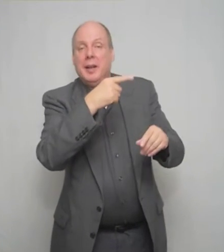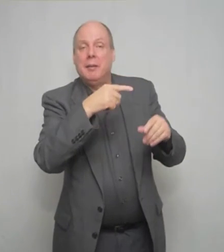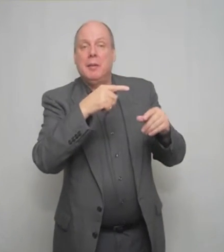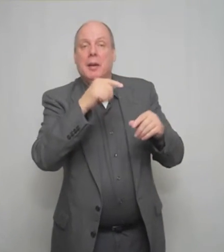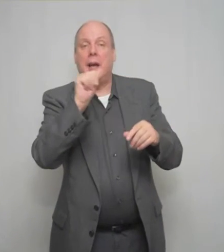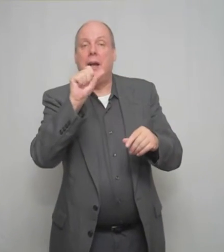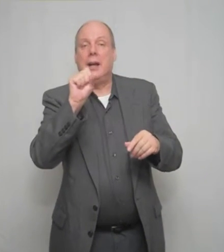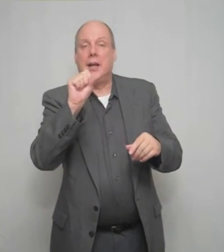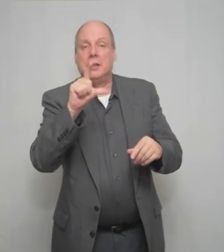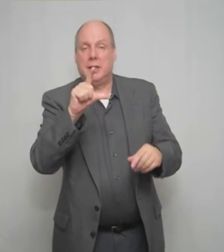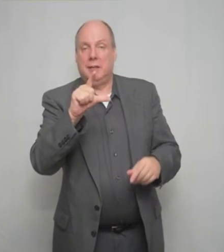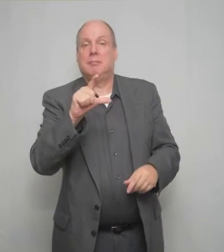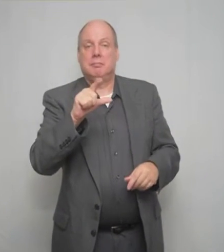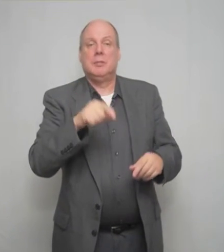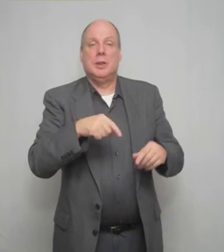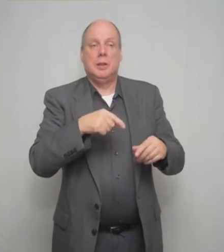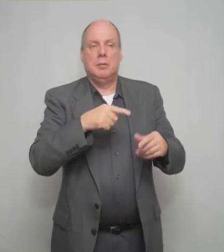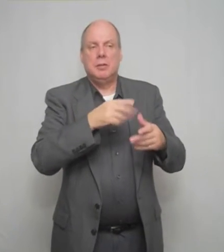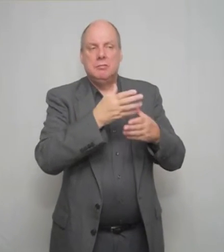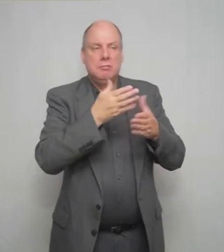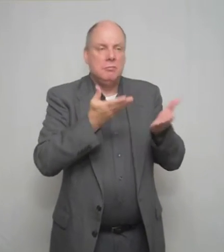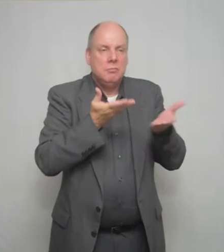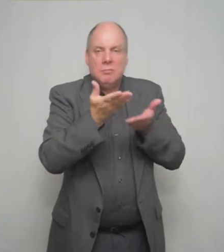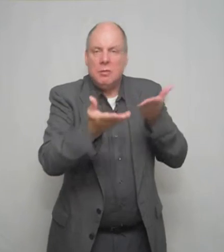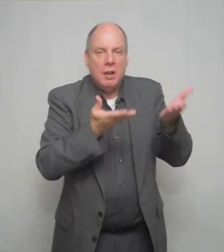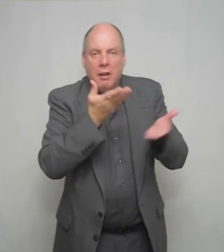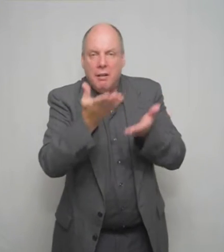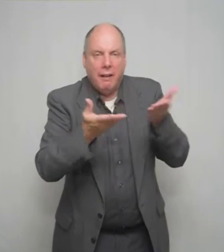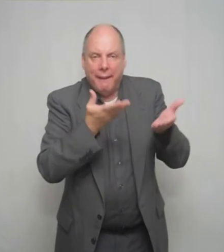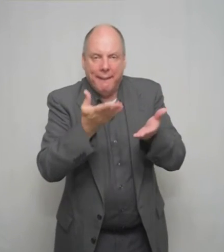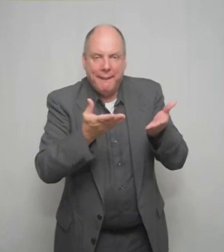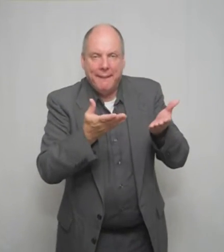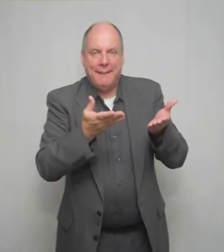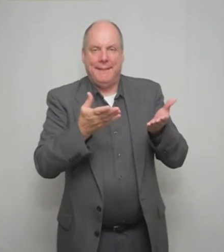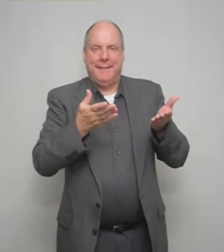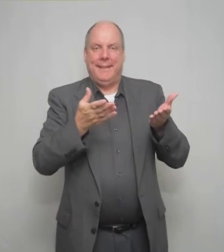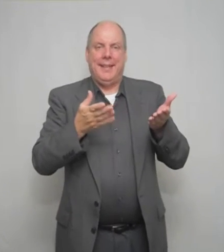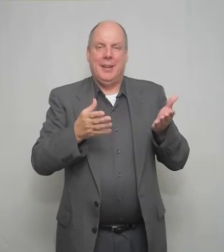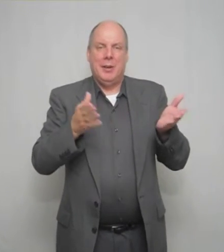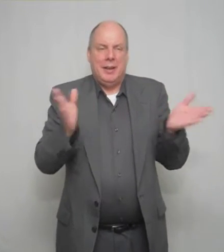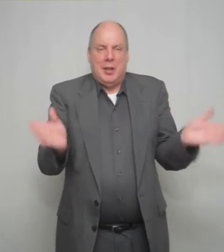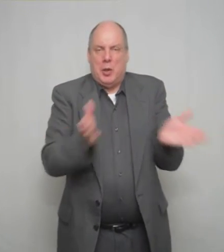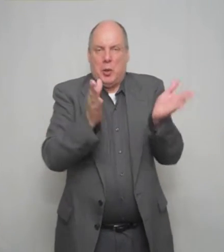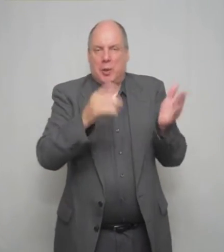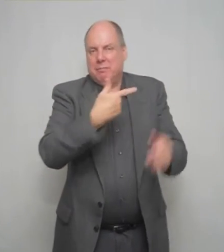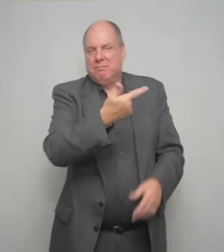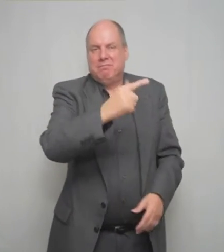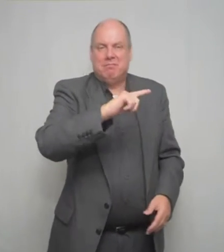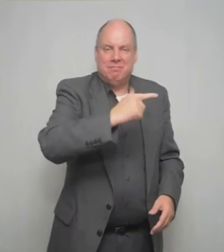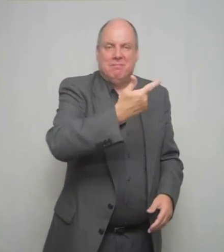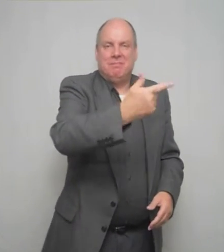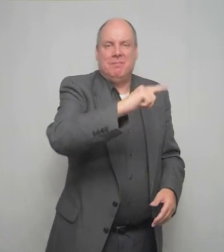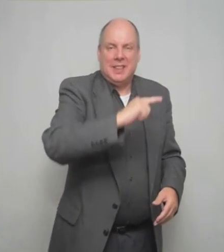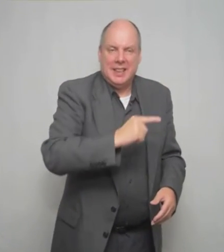also taught them some American Sign Language signs. we encouraged each other to